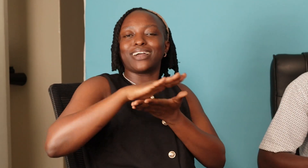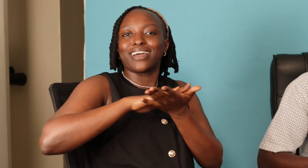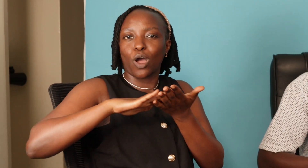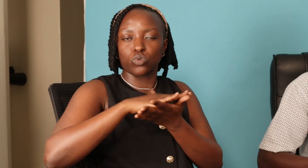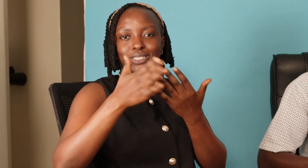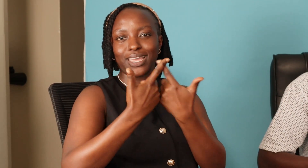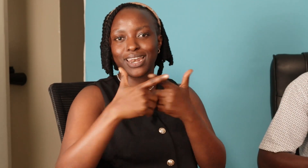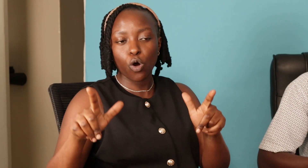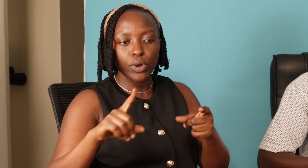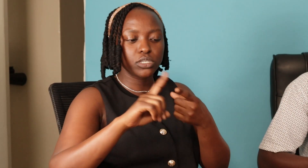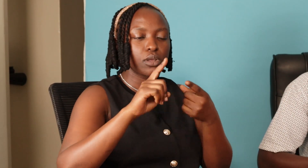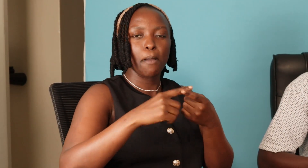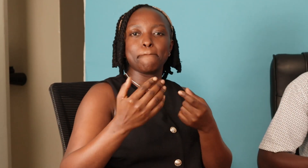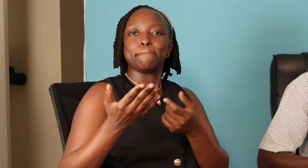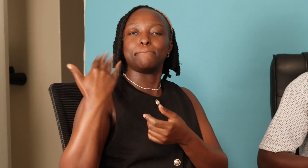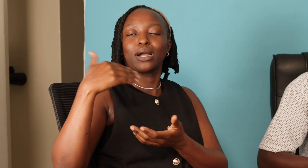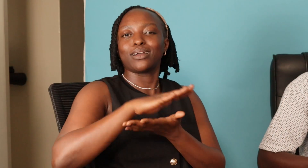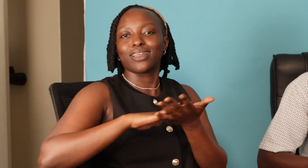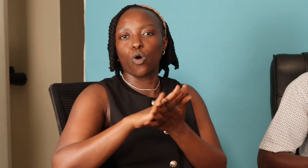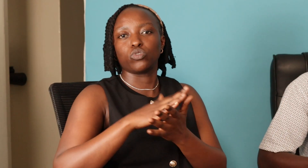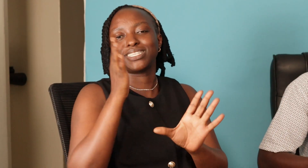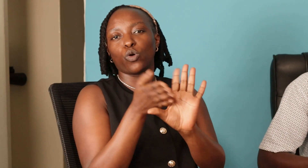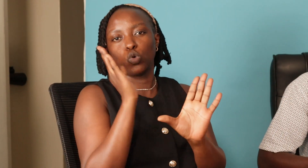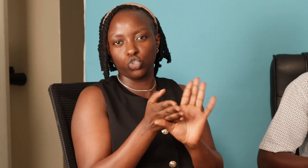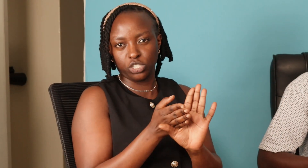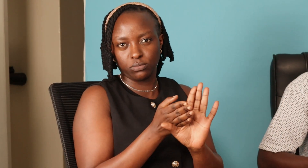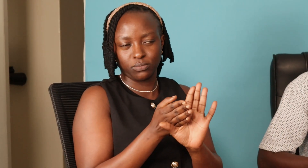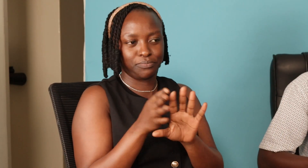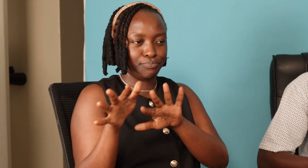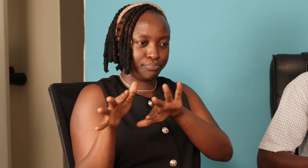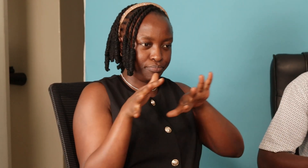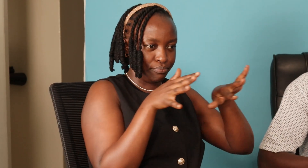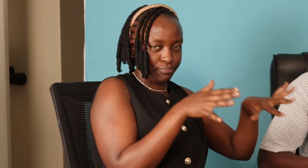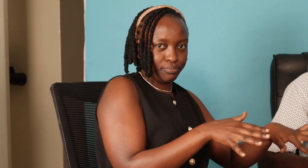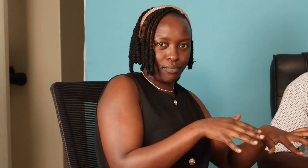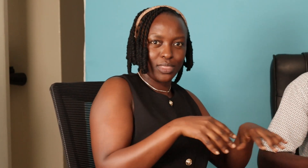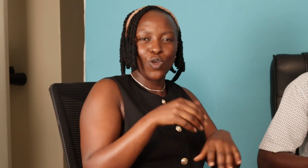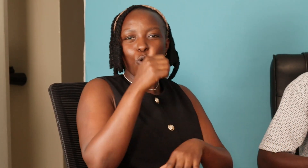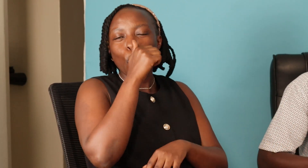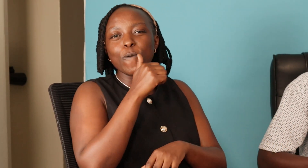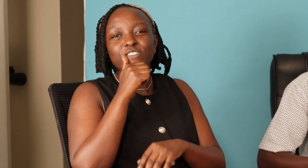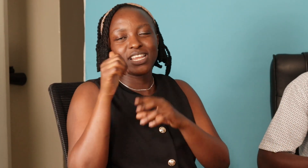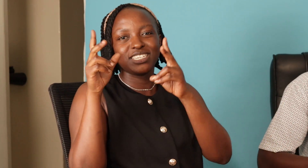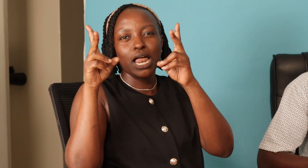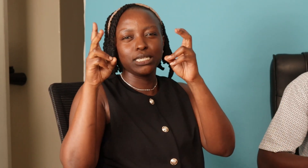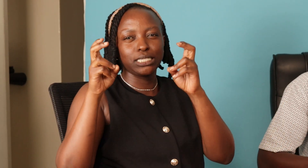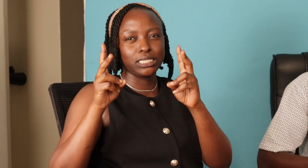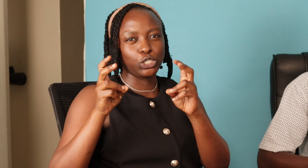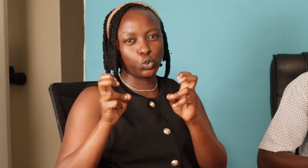community. So you need to have a background in sign language, a very good one at that, and a background in psychology, a very good one at that.